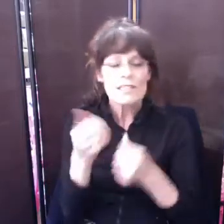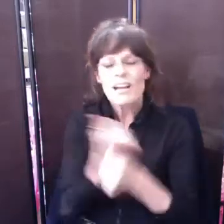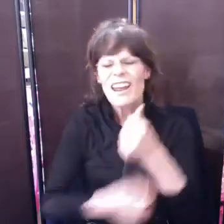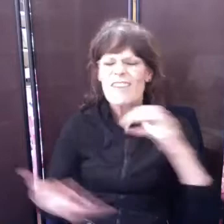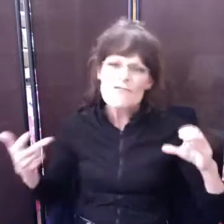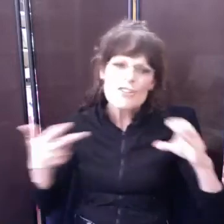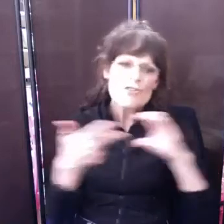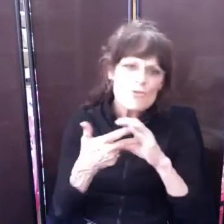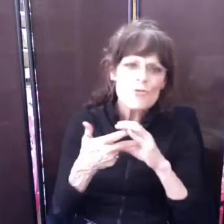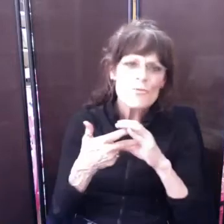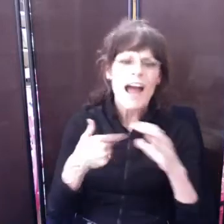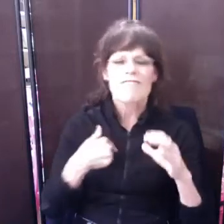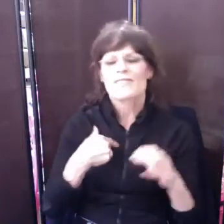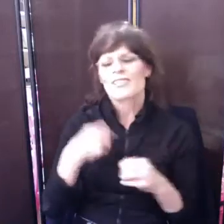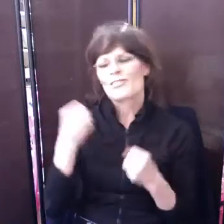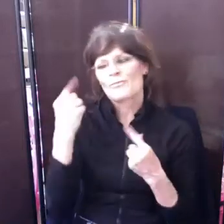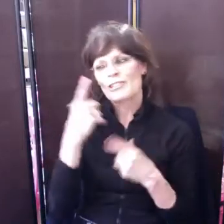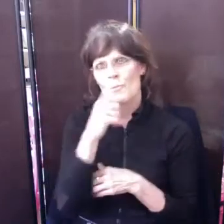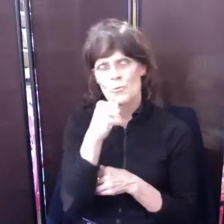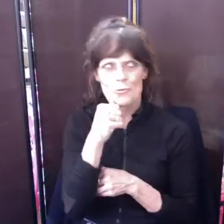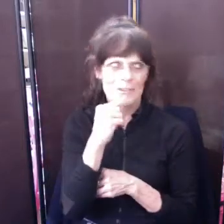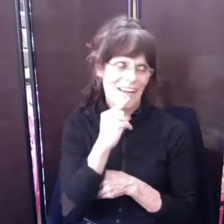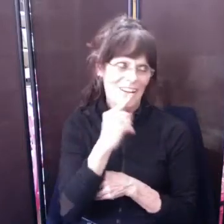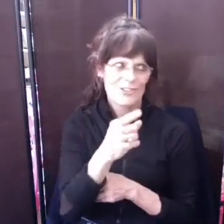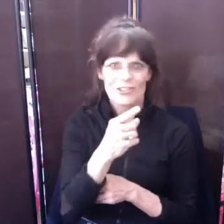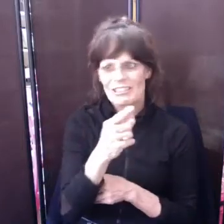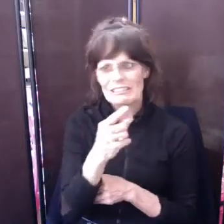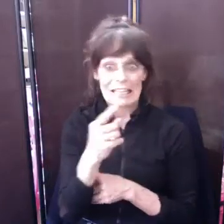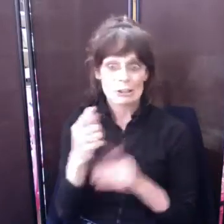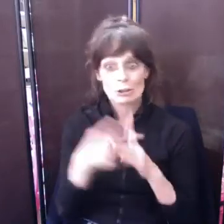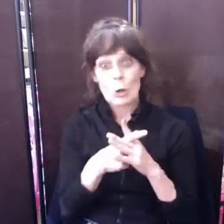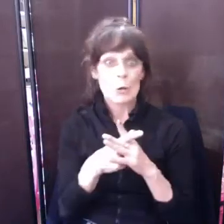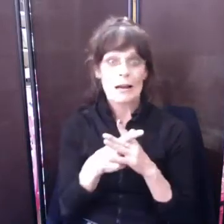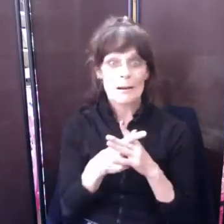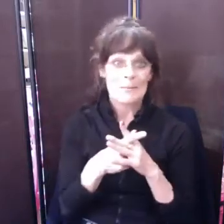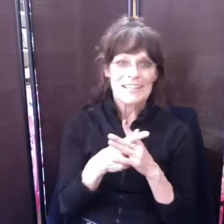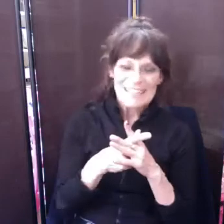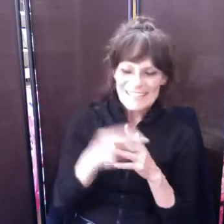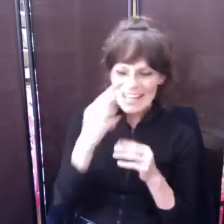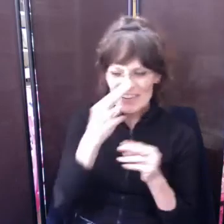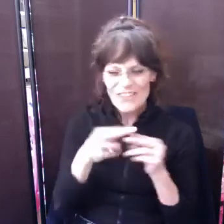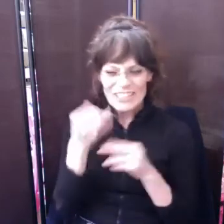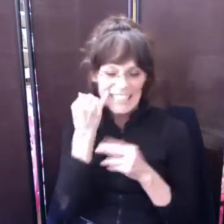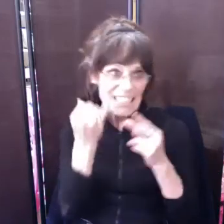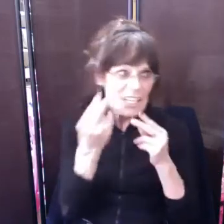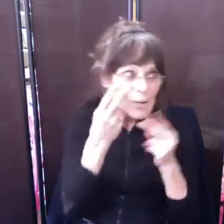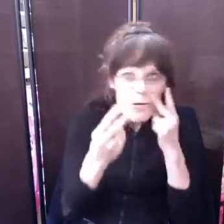been surprised at who has actually, you know, like sort of shown up. I mean, it's kind of fun to see who's going to show up in all of these different